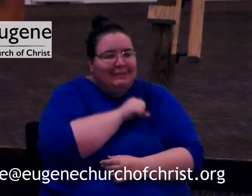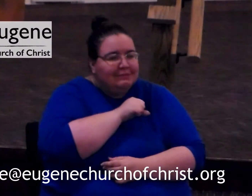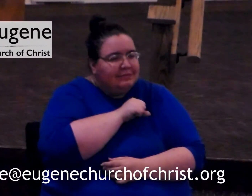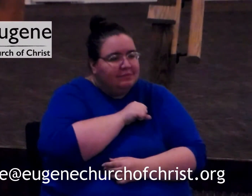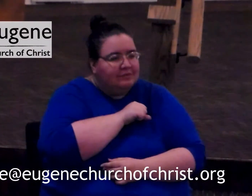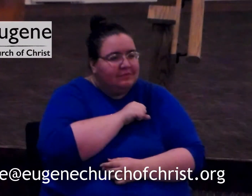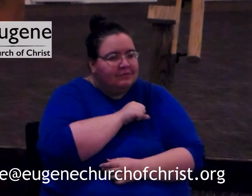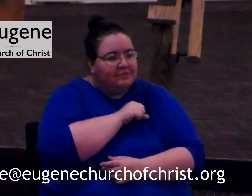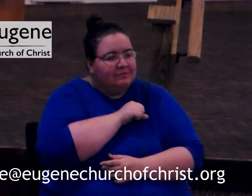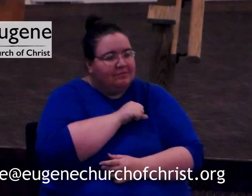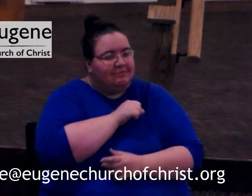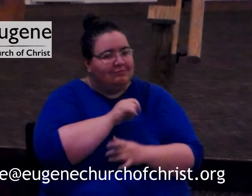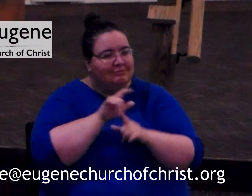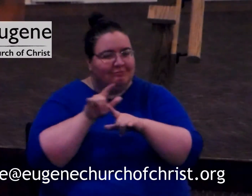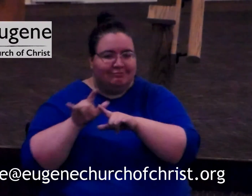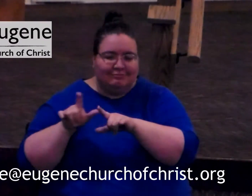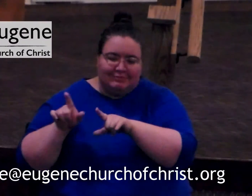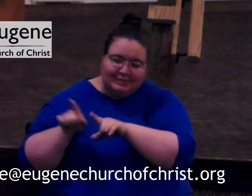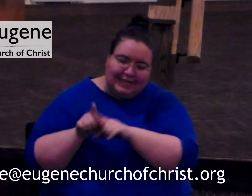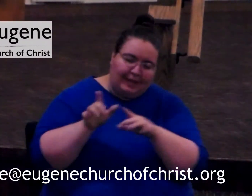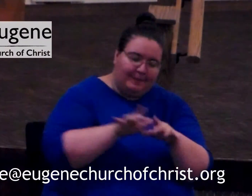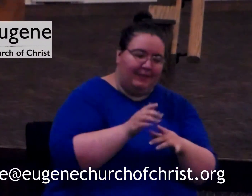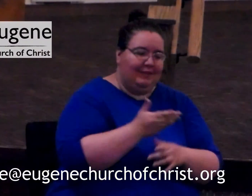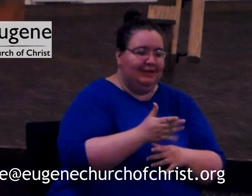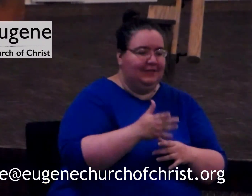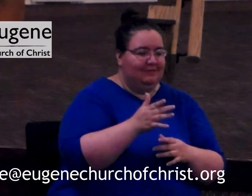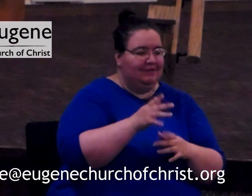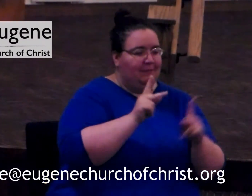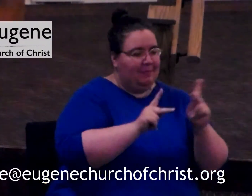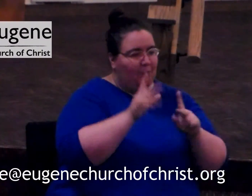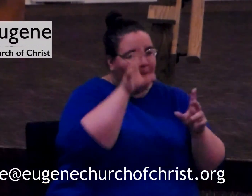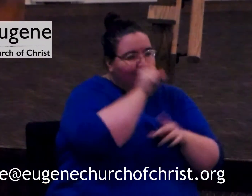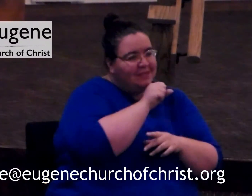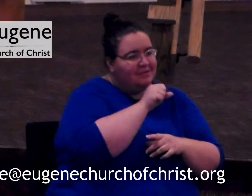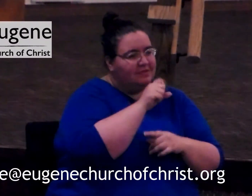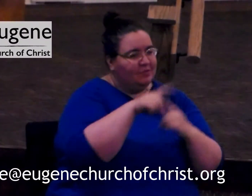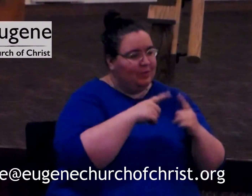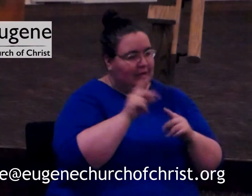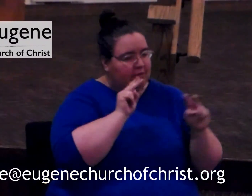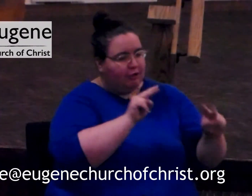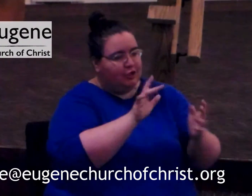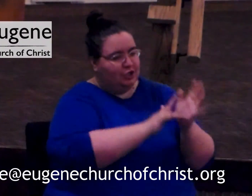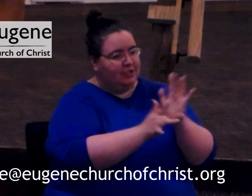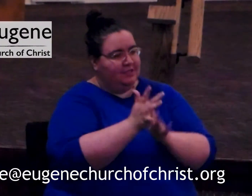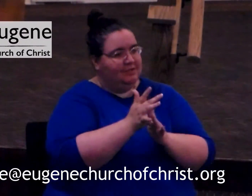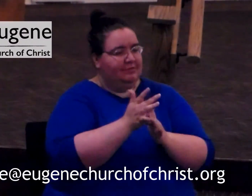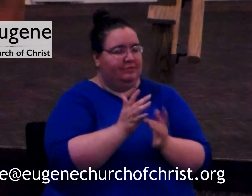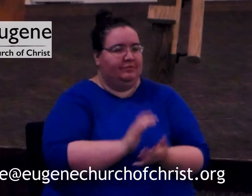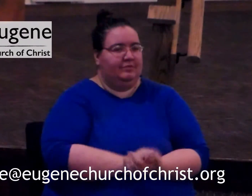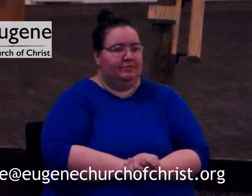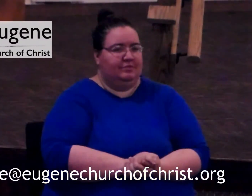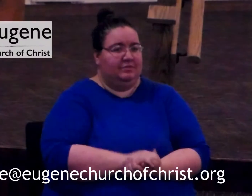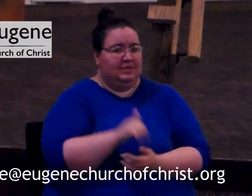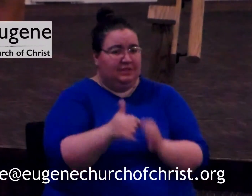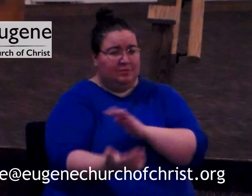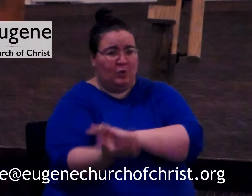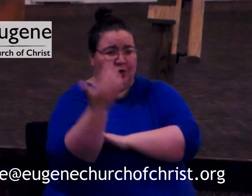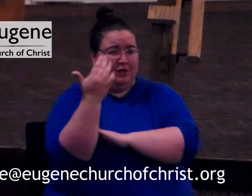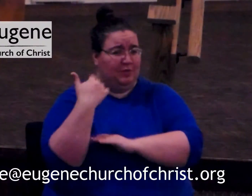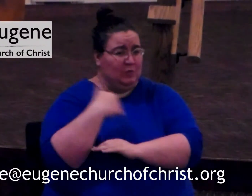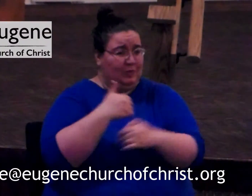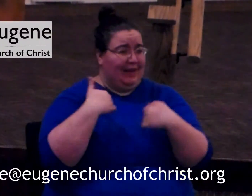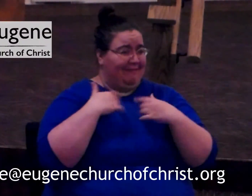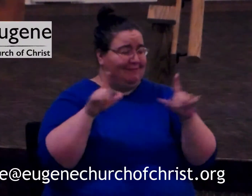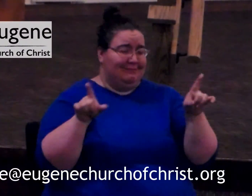with Jesus, which is the most amazing thing this world has ever seen. And this morning, it's that same message to